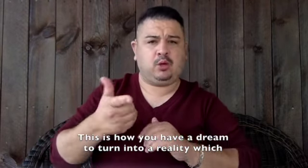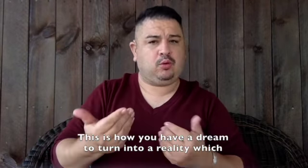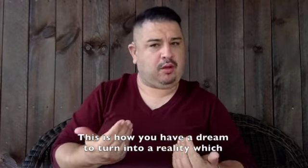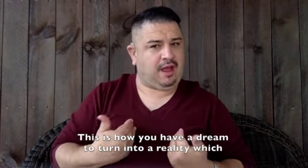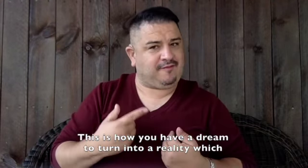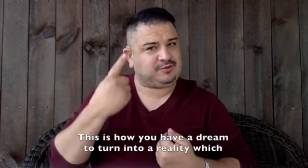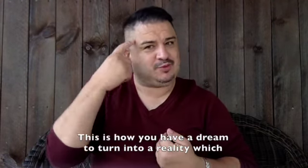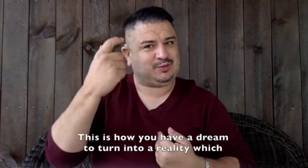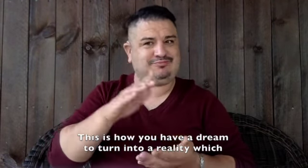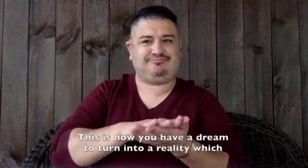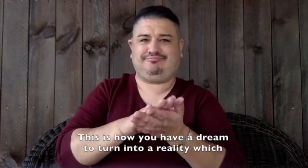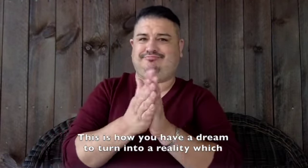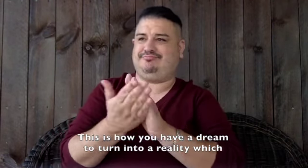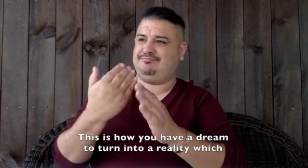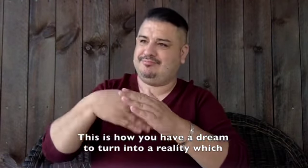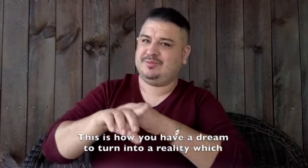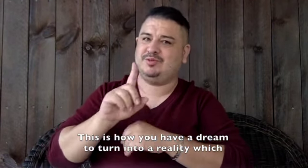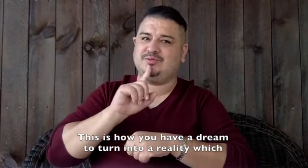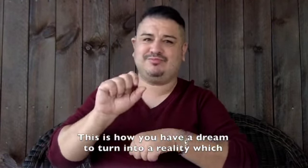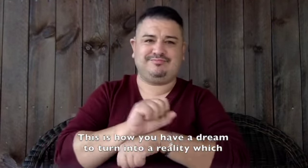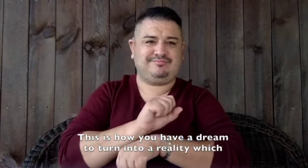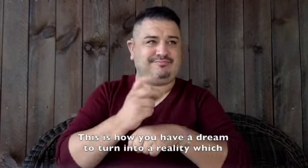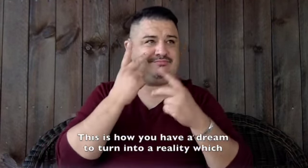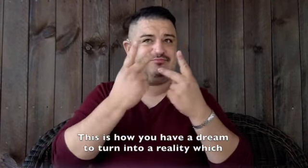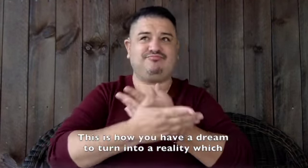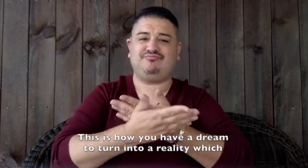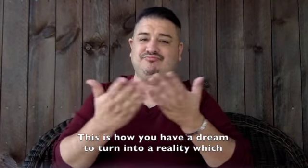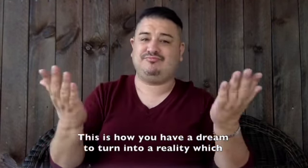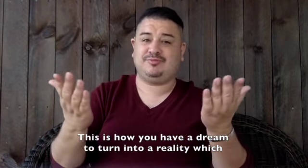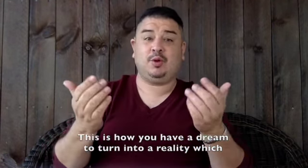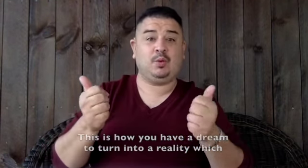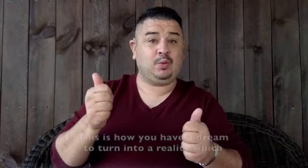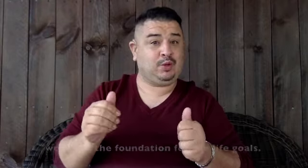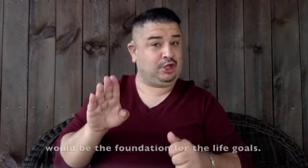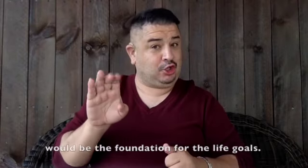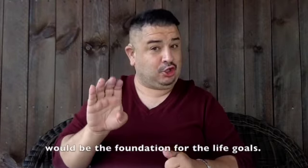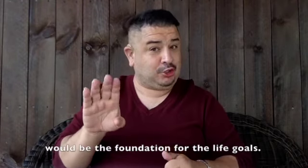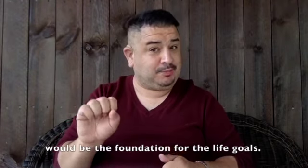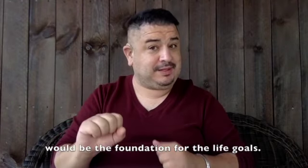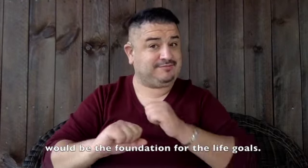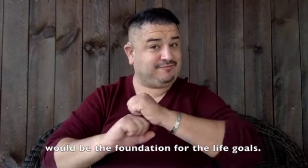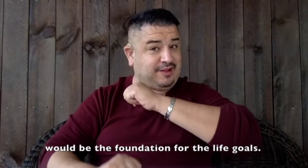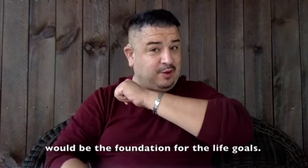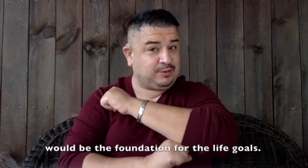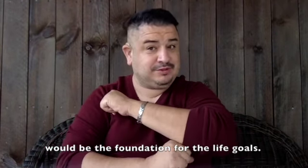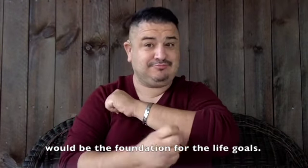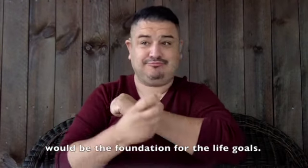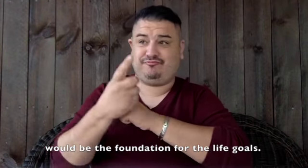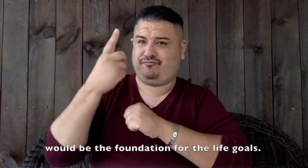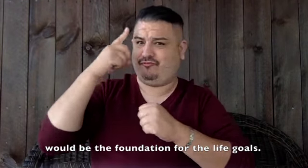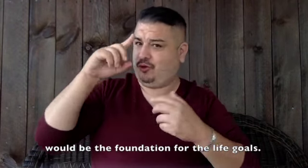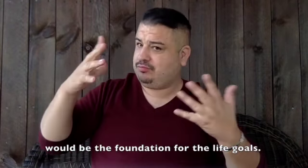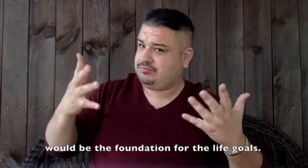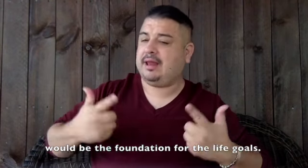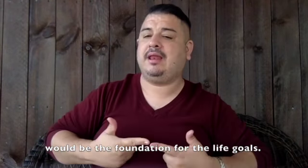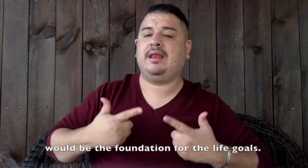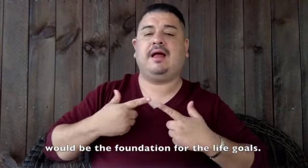This is how you have a dream to turn into a reality, which could be the foundation for the life goals.